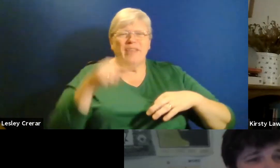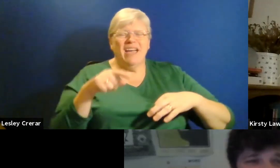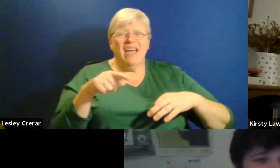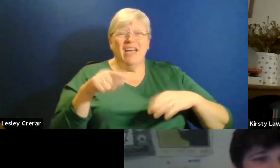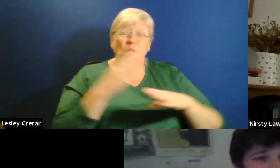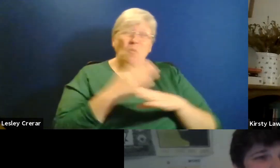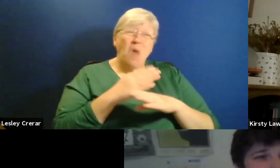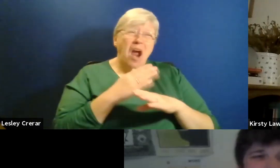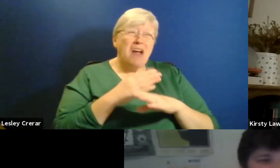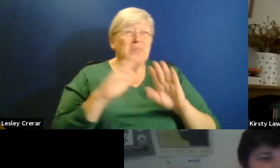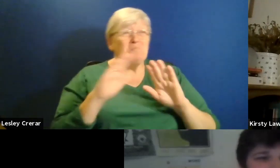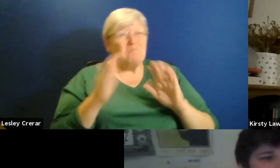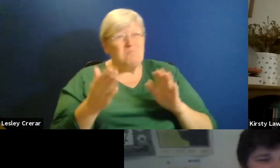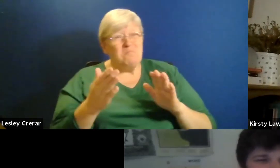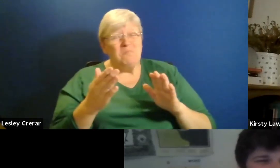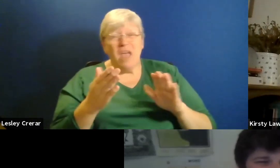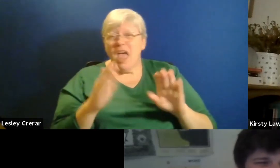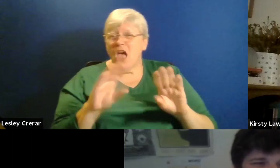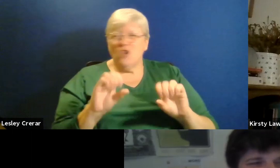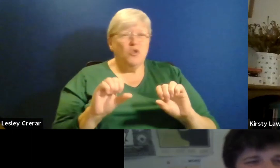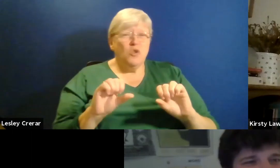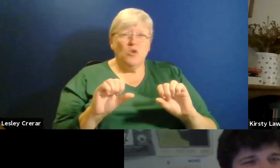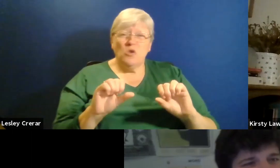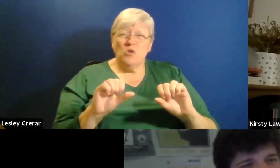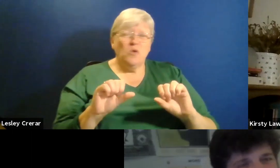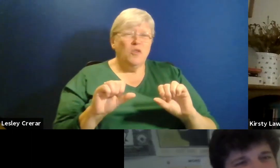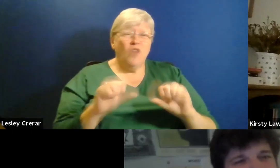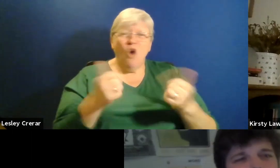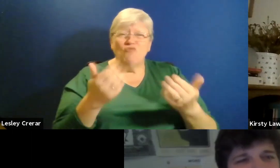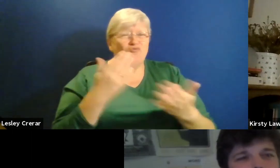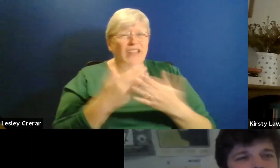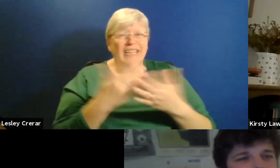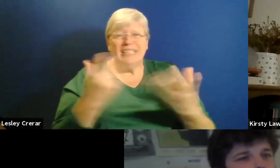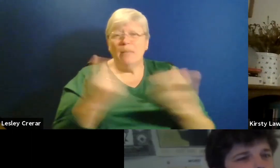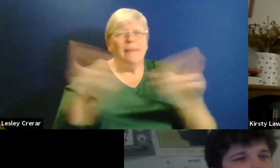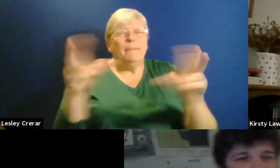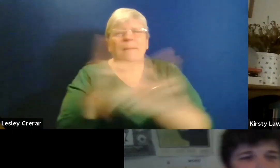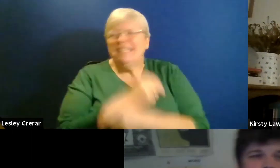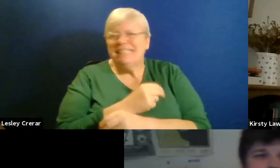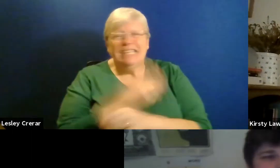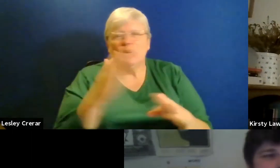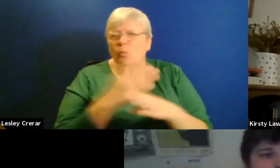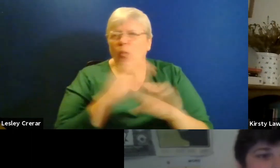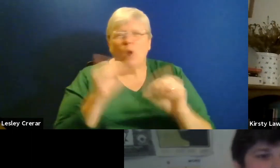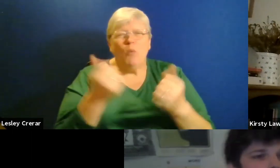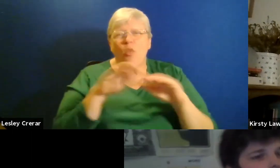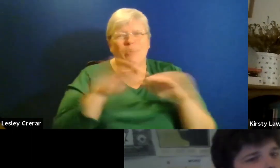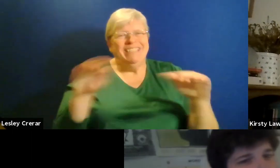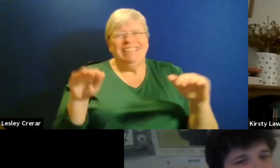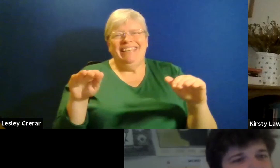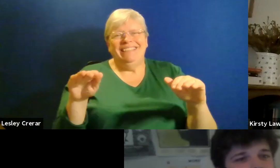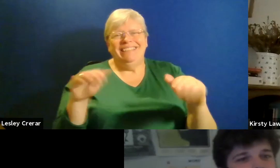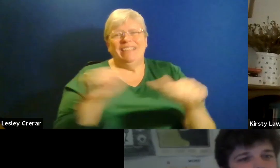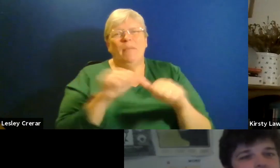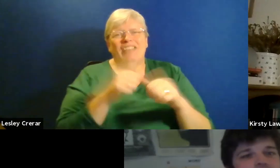work, yeah, but it doesn't work. The nuances or what I wanted to get out of that piece didn't work as well on stage as what it would have done on